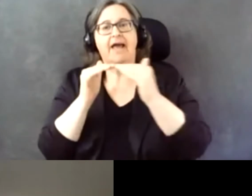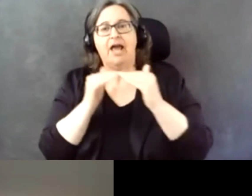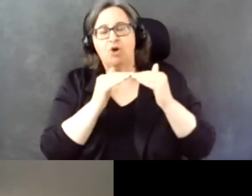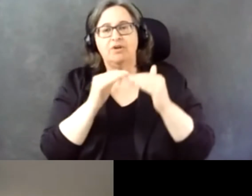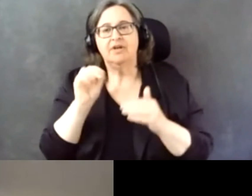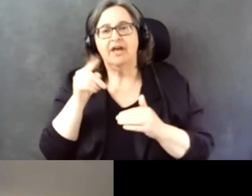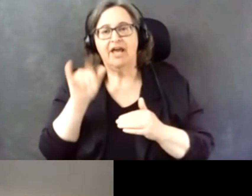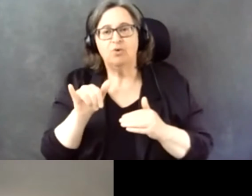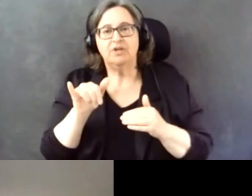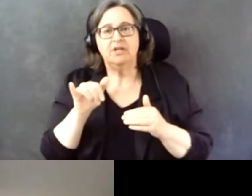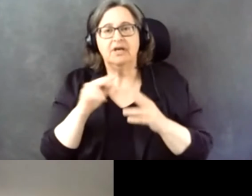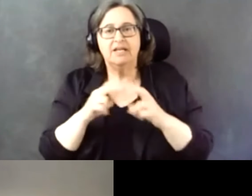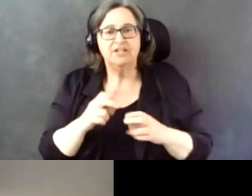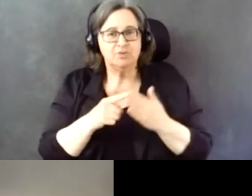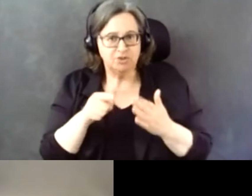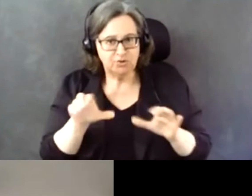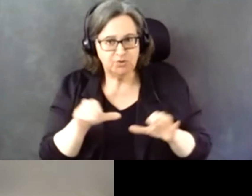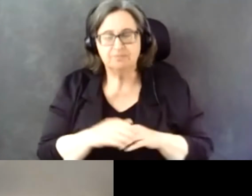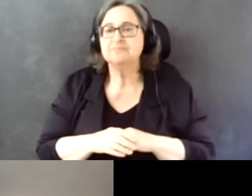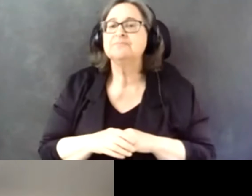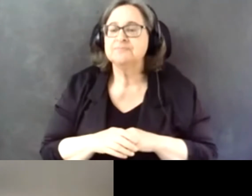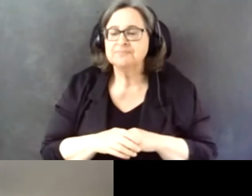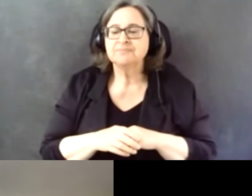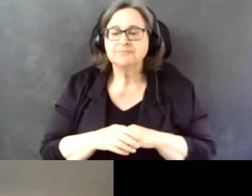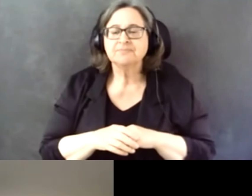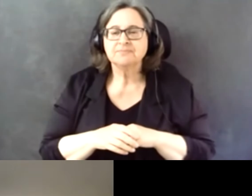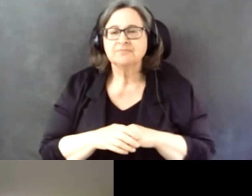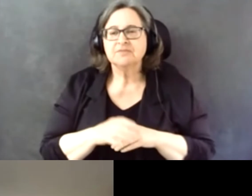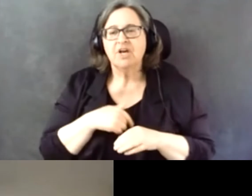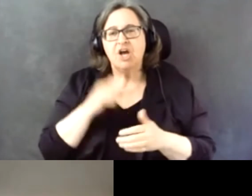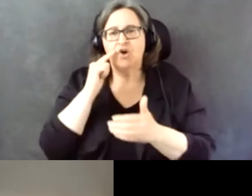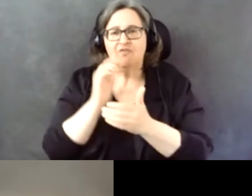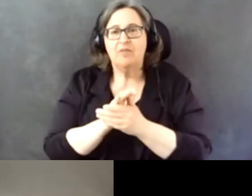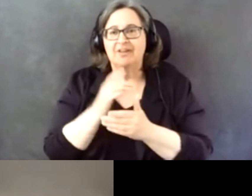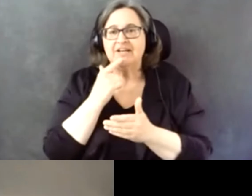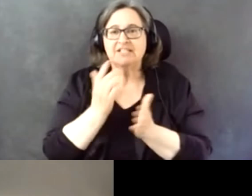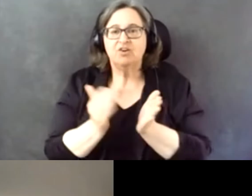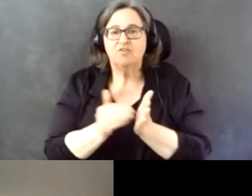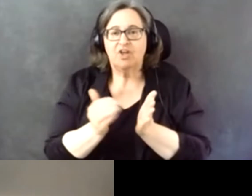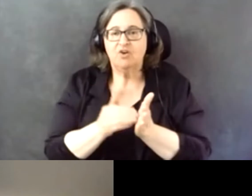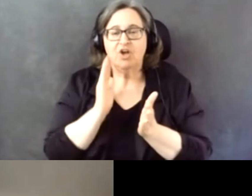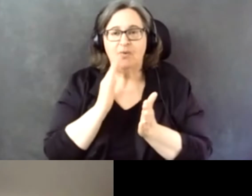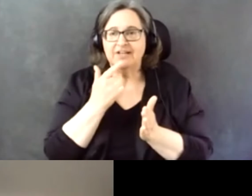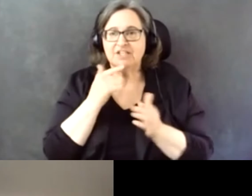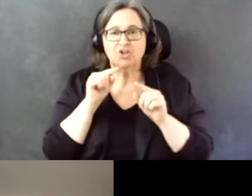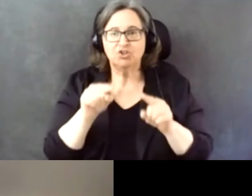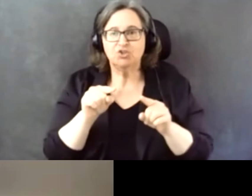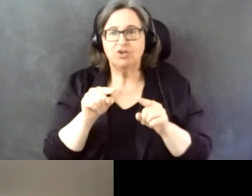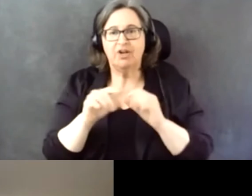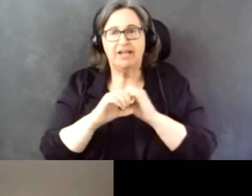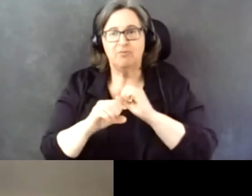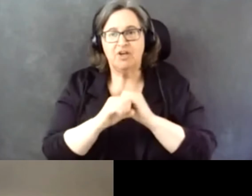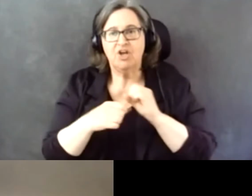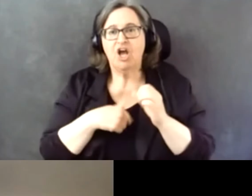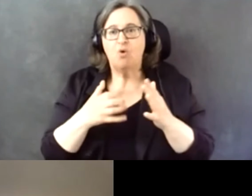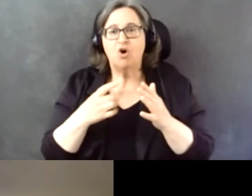what you would undertake well uh i believe and i say this over and over and i'm saying it through the campaign because i want it